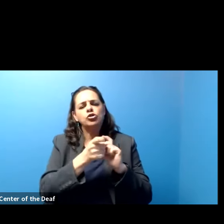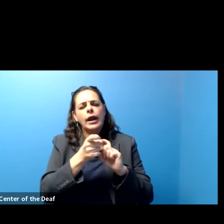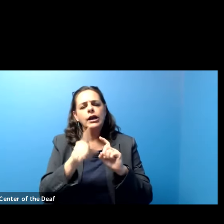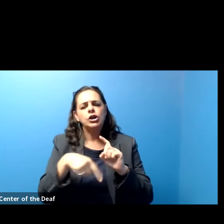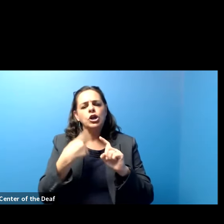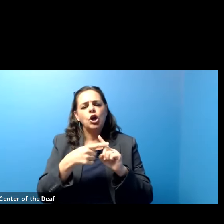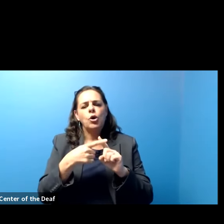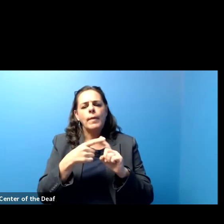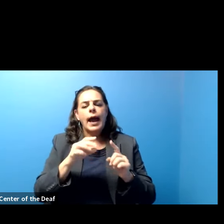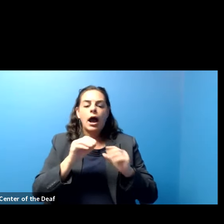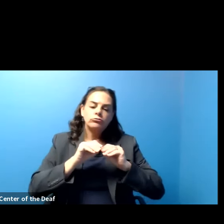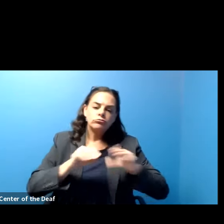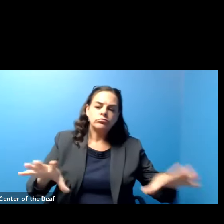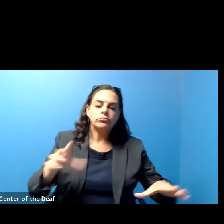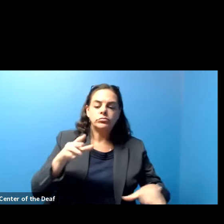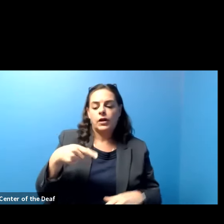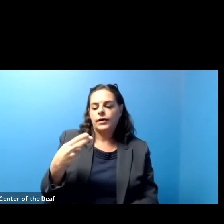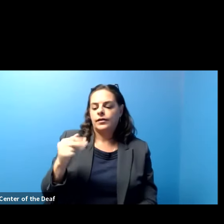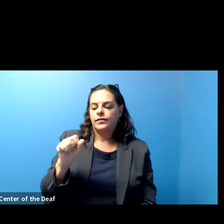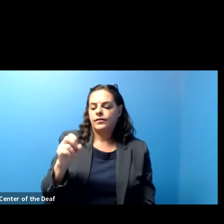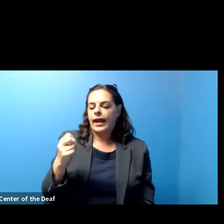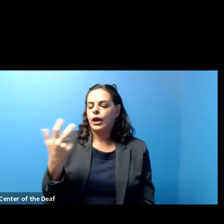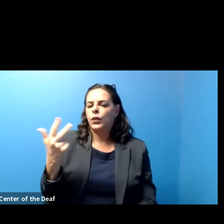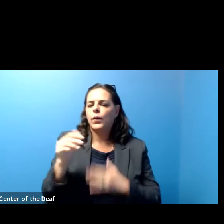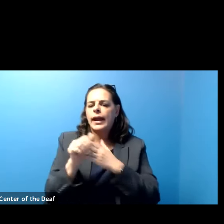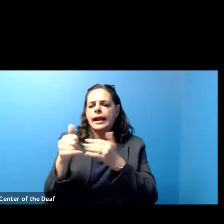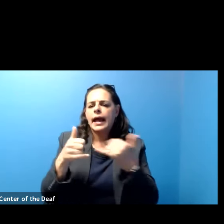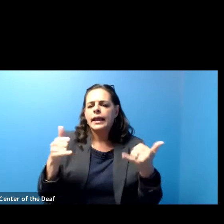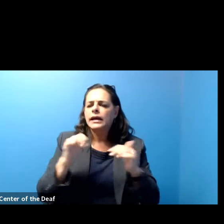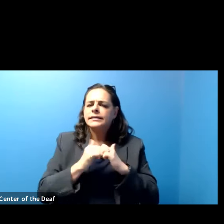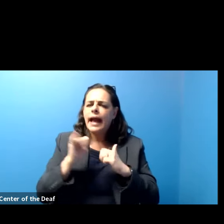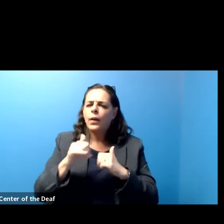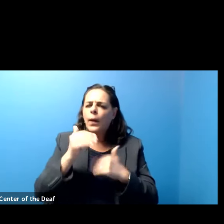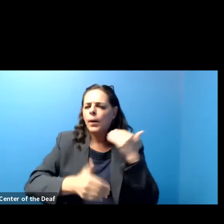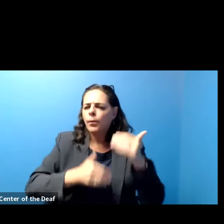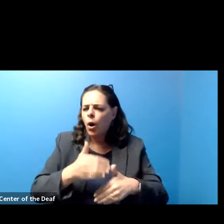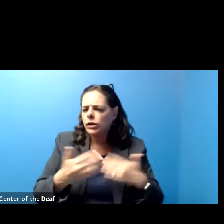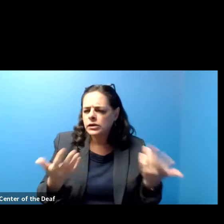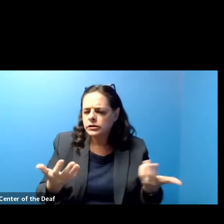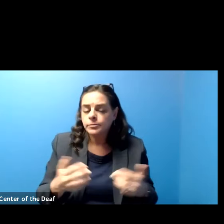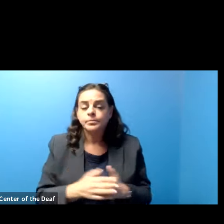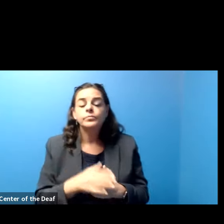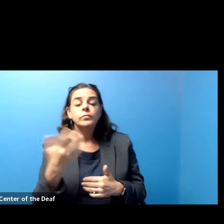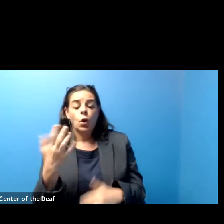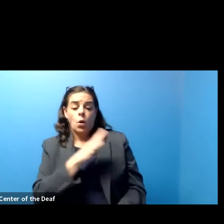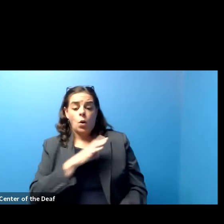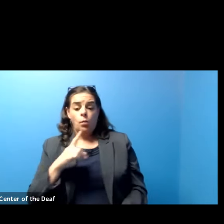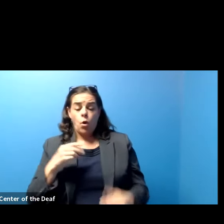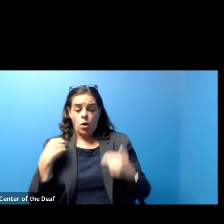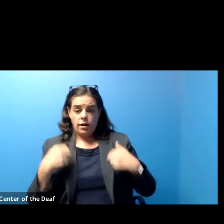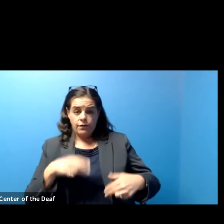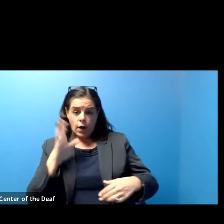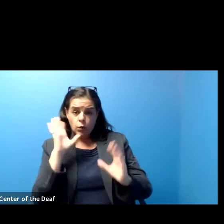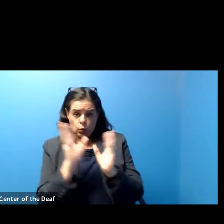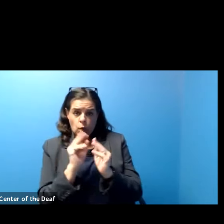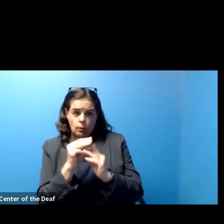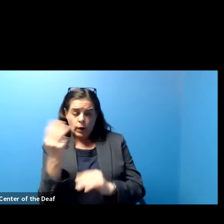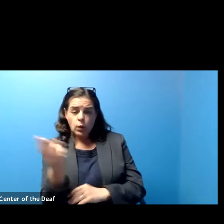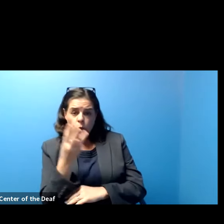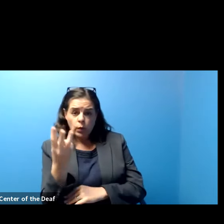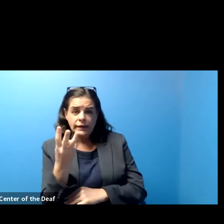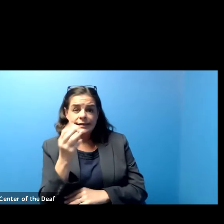releasing the phase 3 guidance? What is that process? So the Board of Health will meet and decide